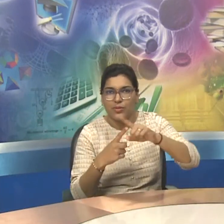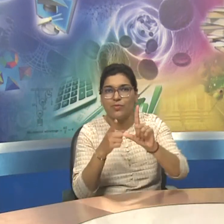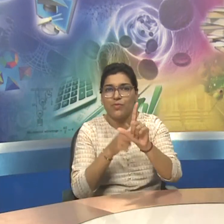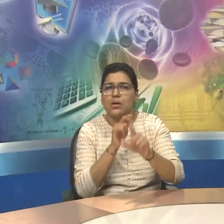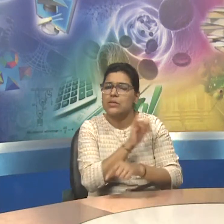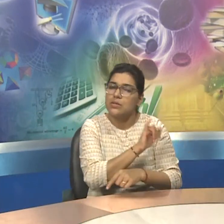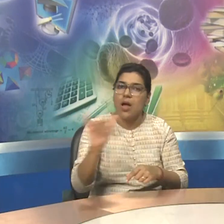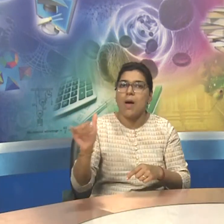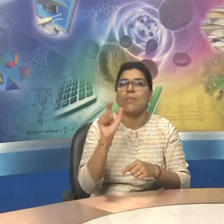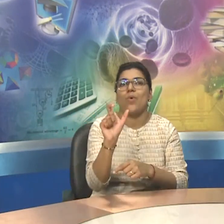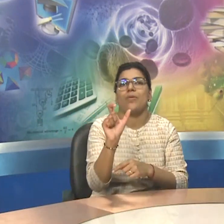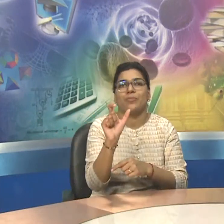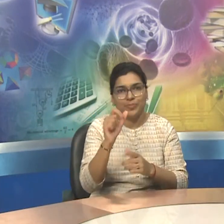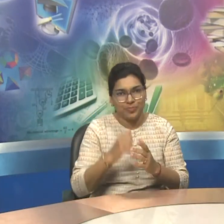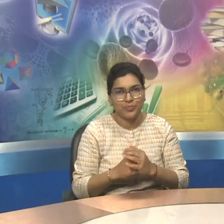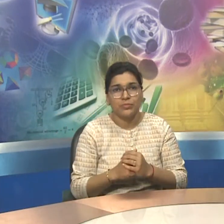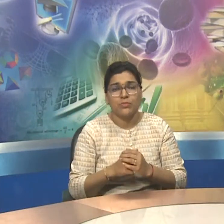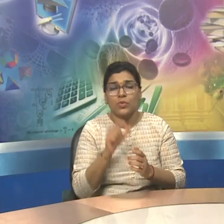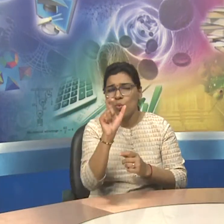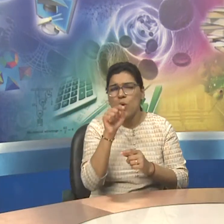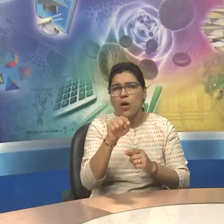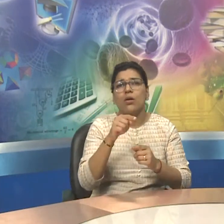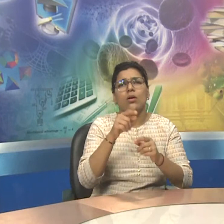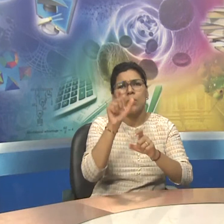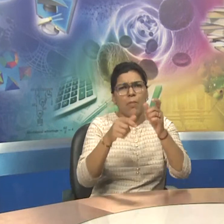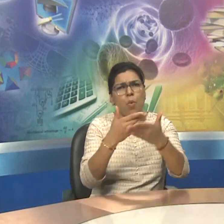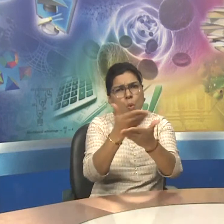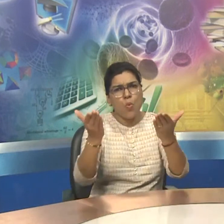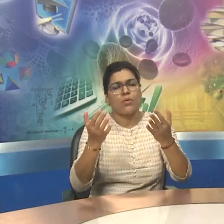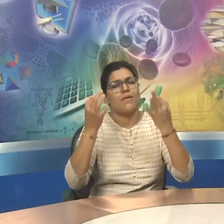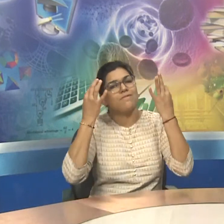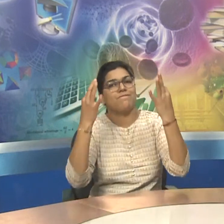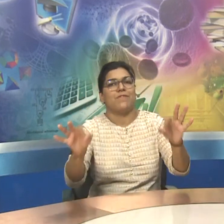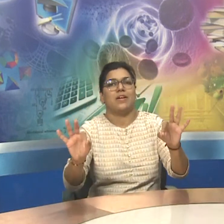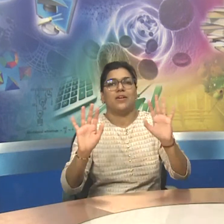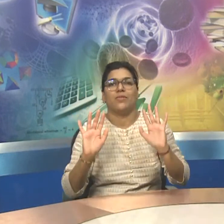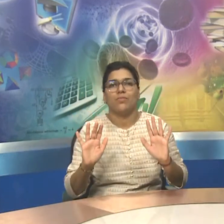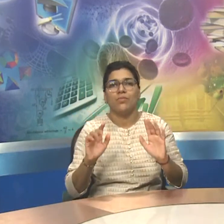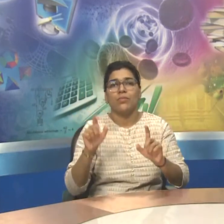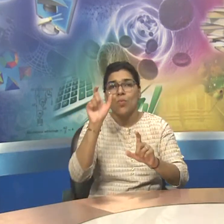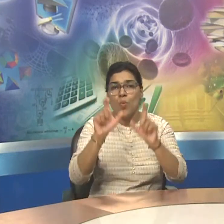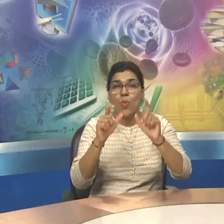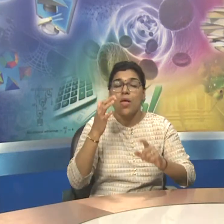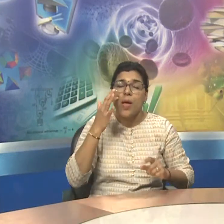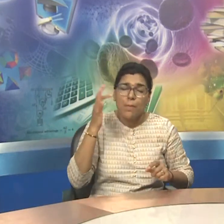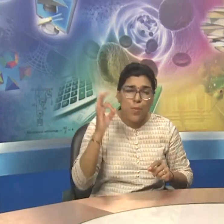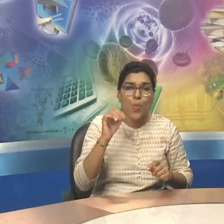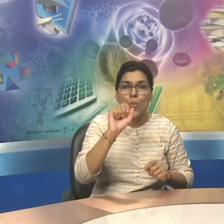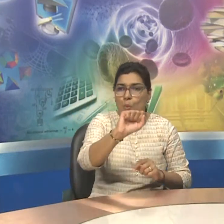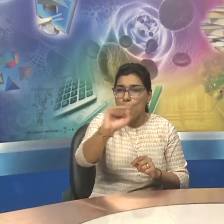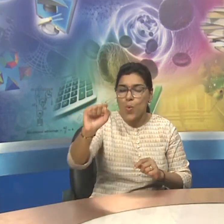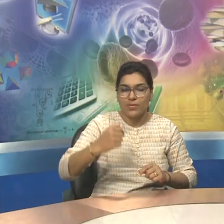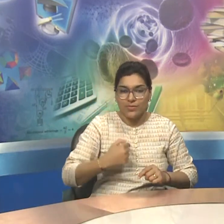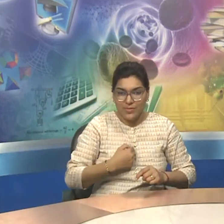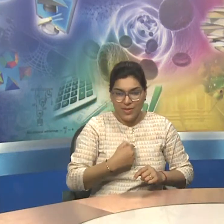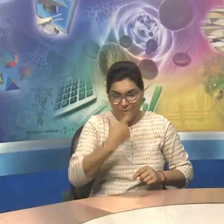Thus, liberty means freedom, freedom